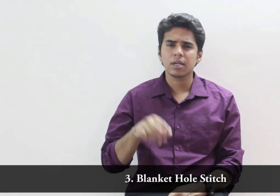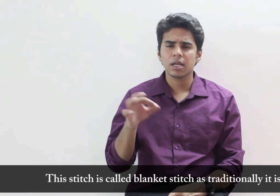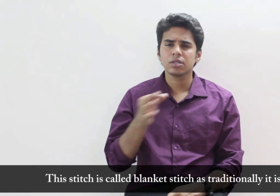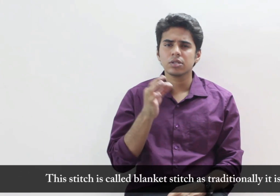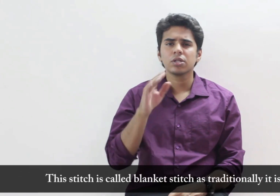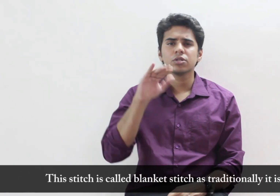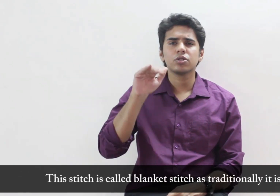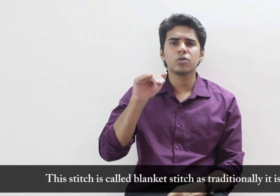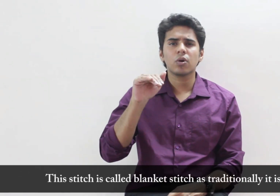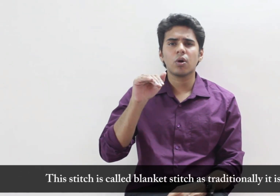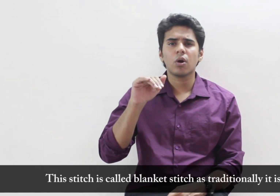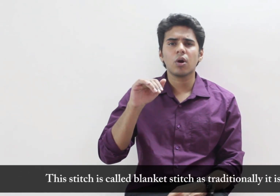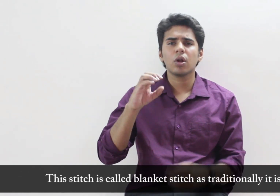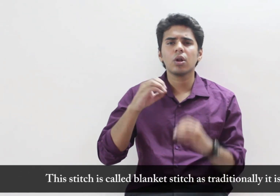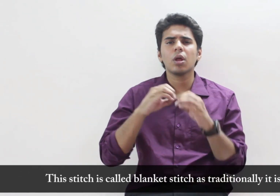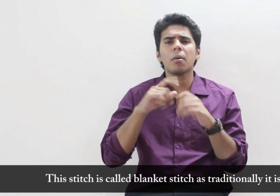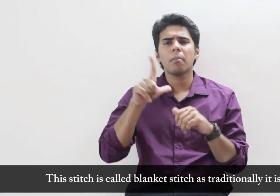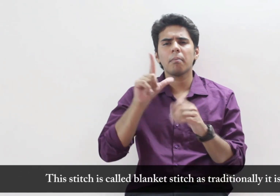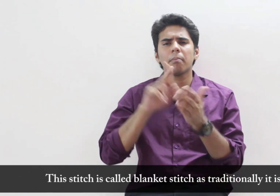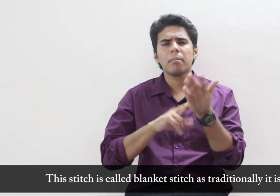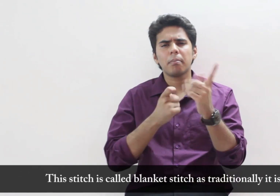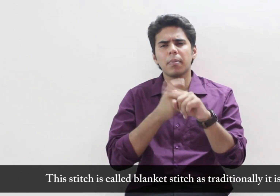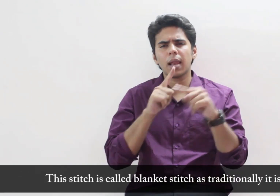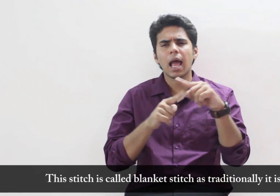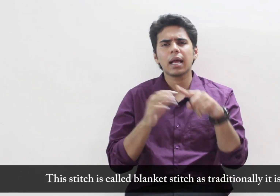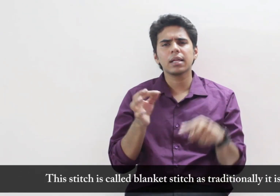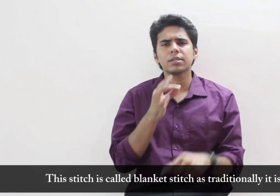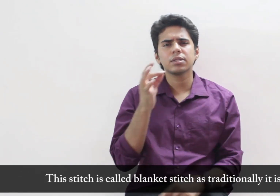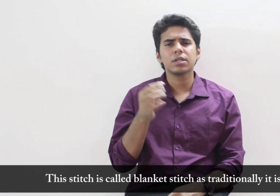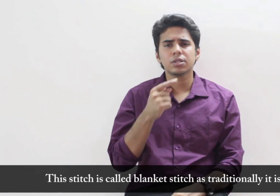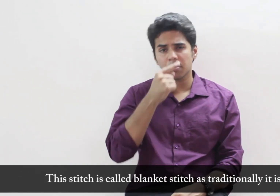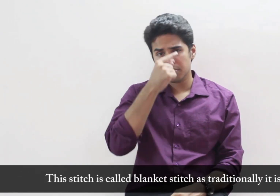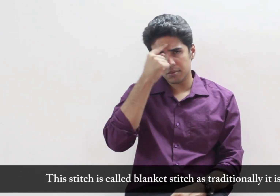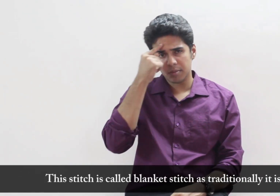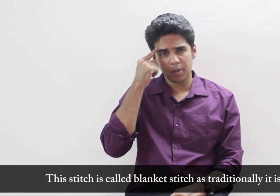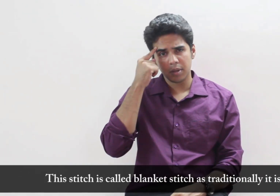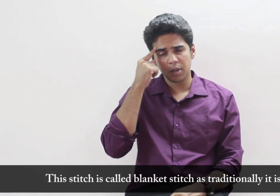This stitch is called blanket stitch as traditionally it is used